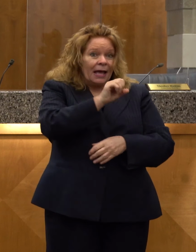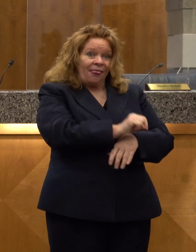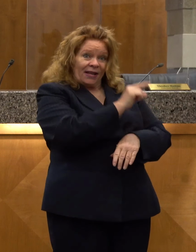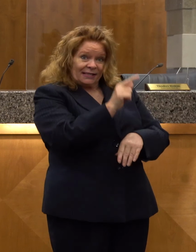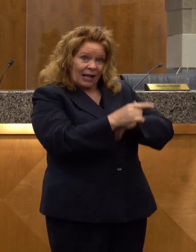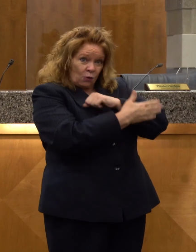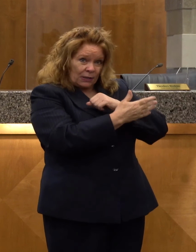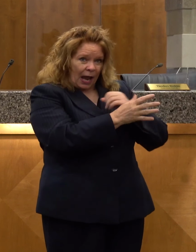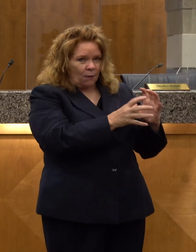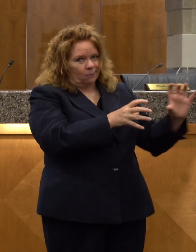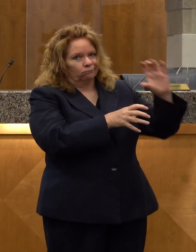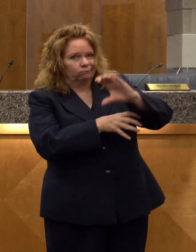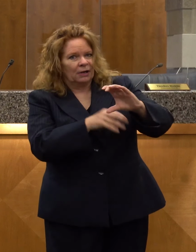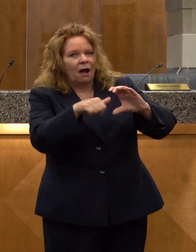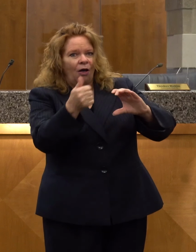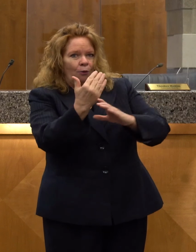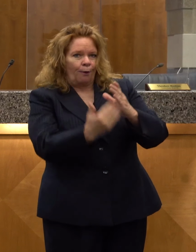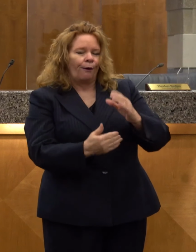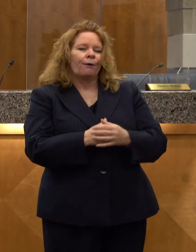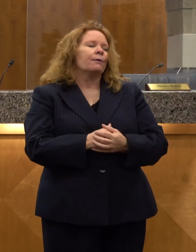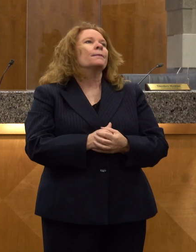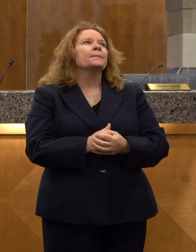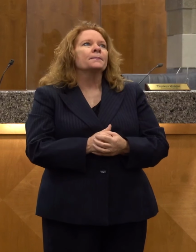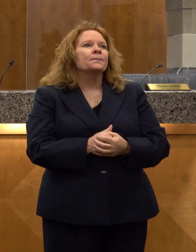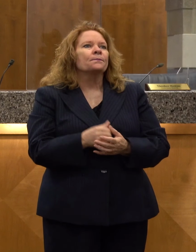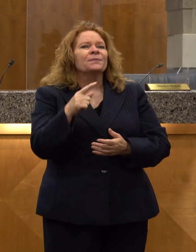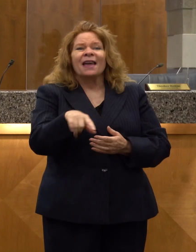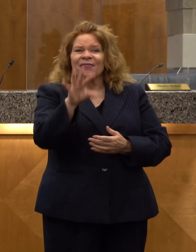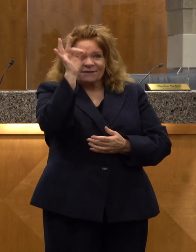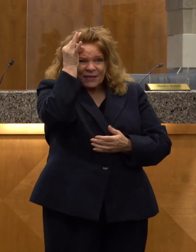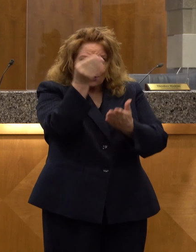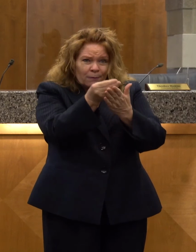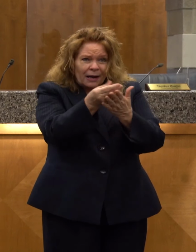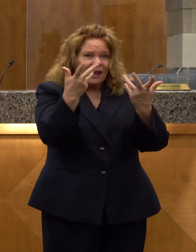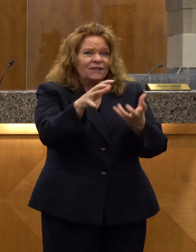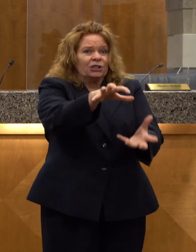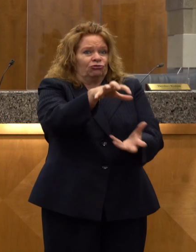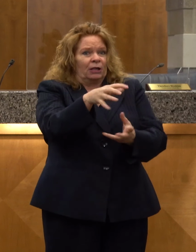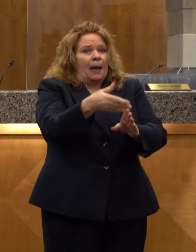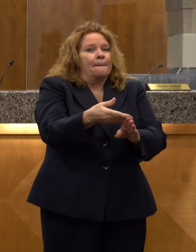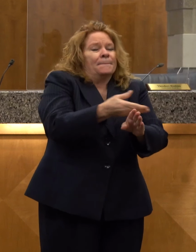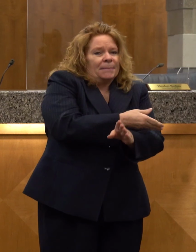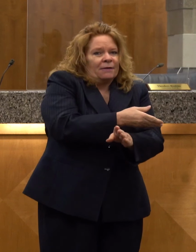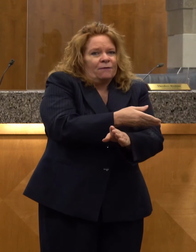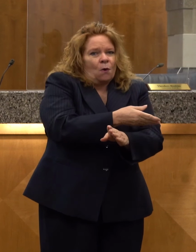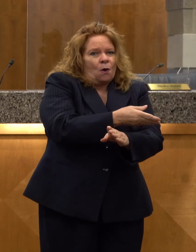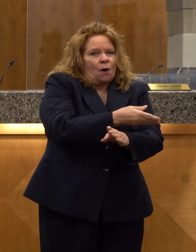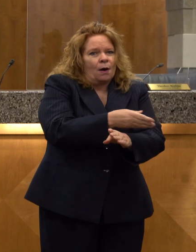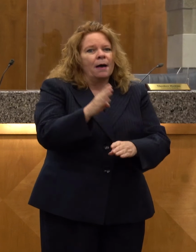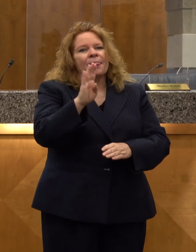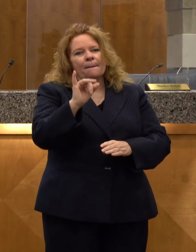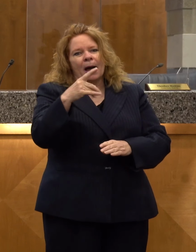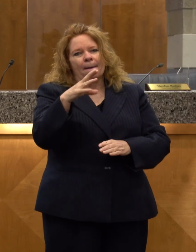the remainder of the project. These are federal dollars secured before the bipartisan